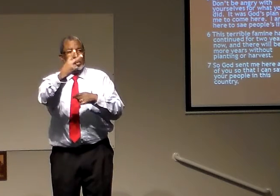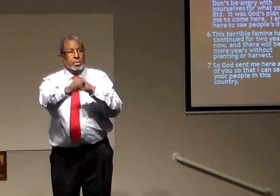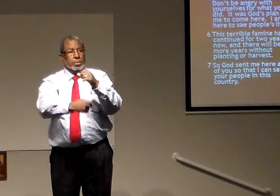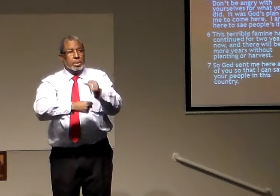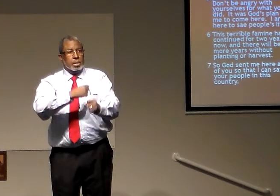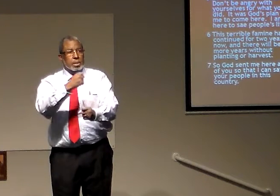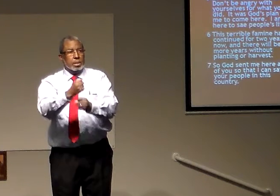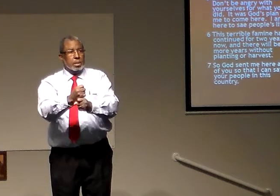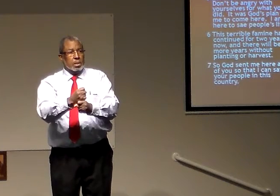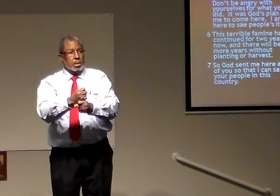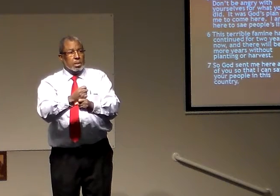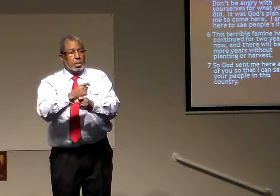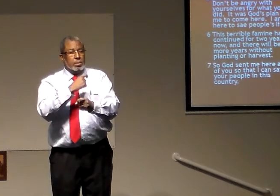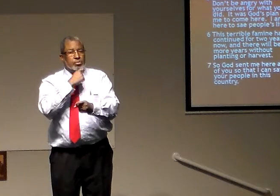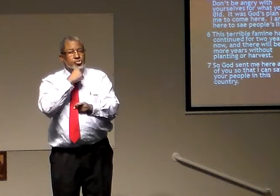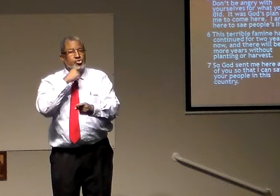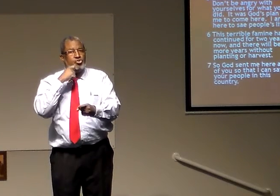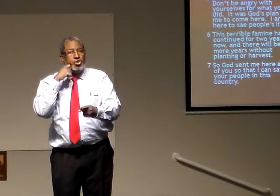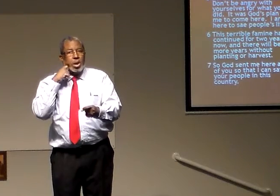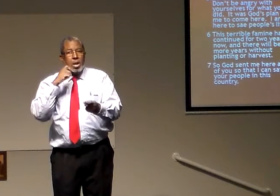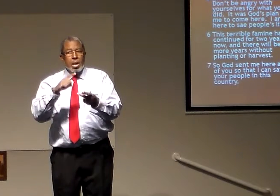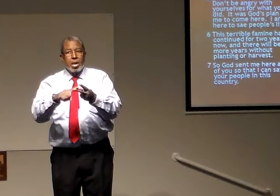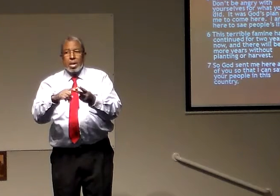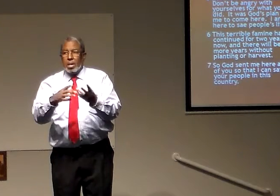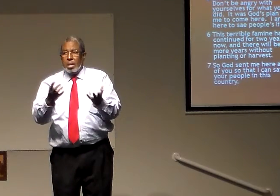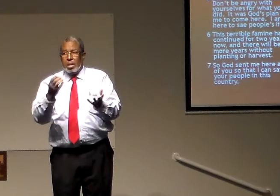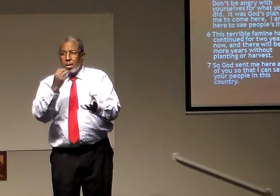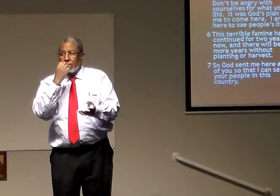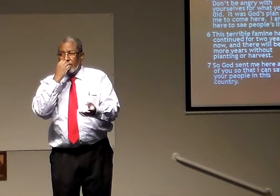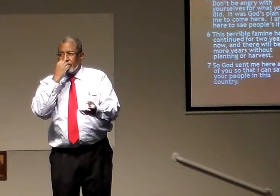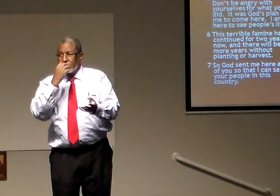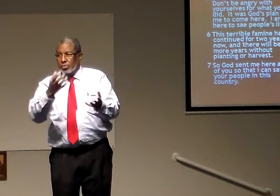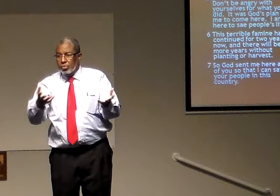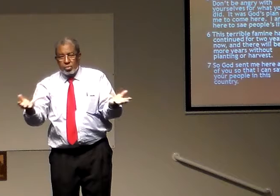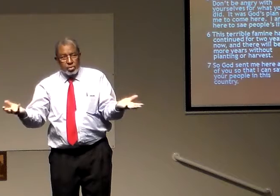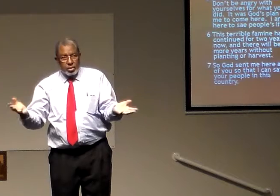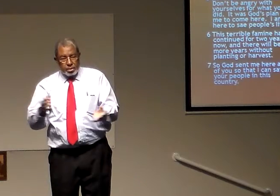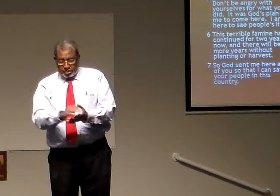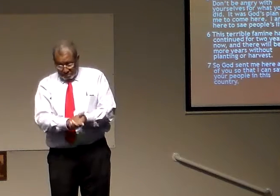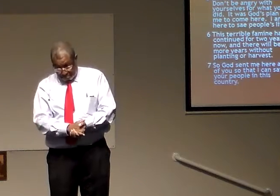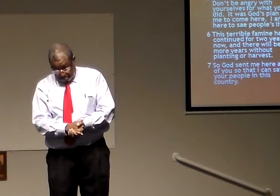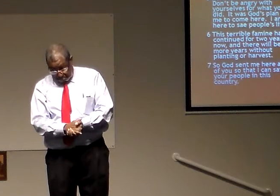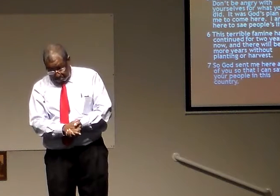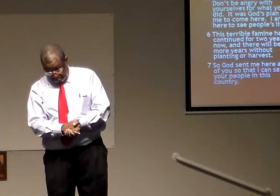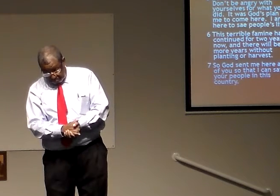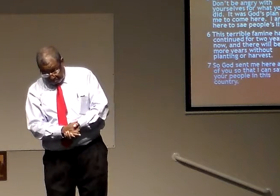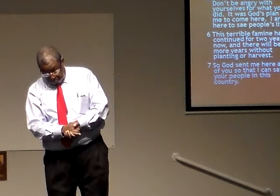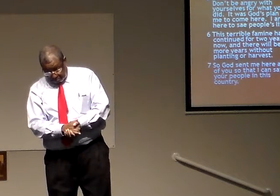land. They've lived there for many years and it was dry. There was no food over there.